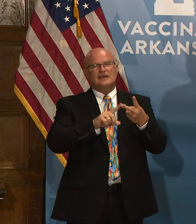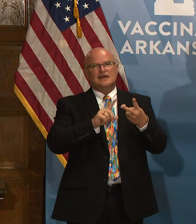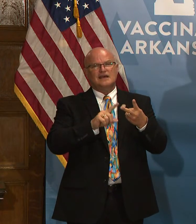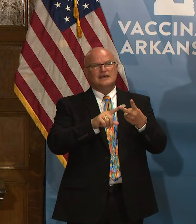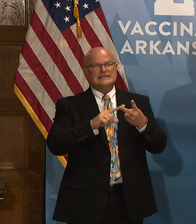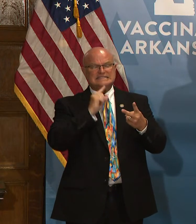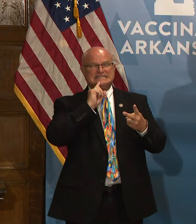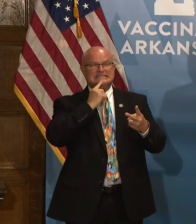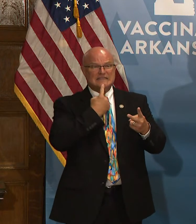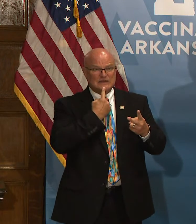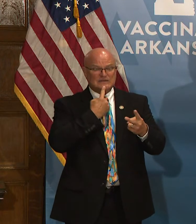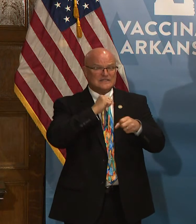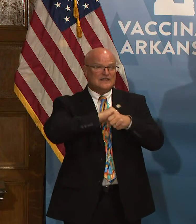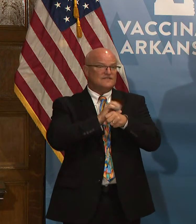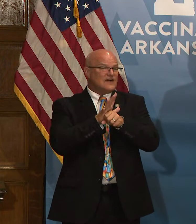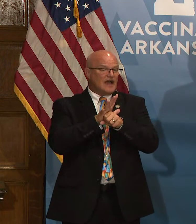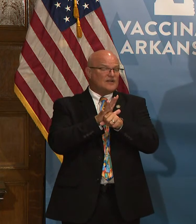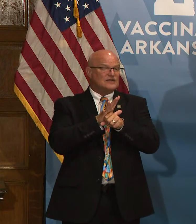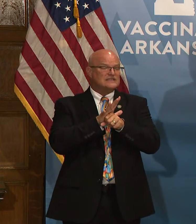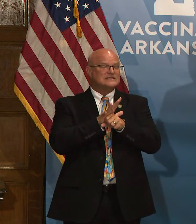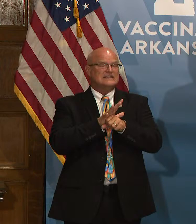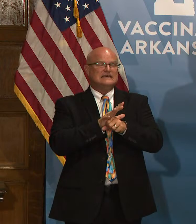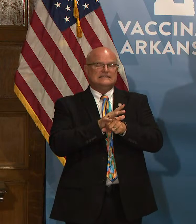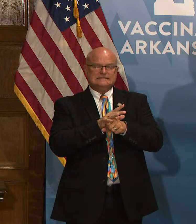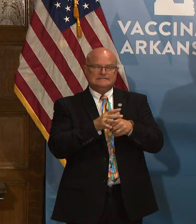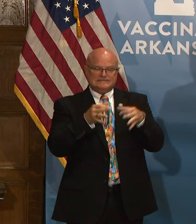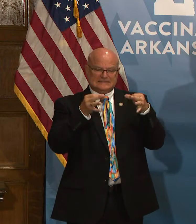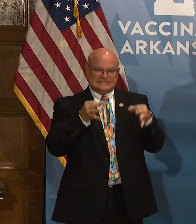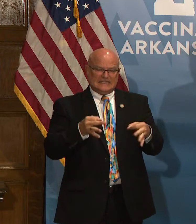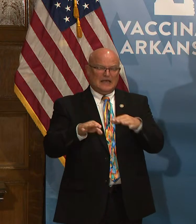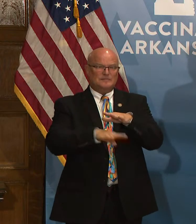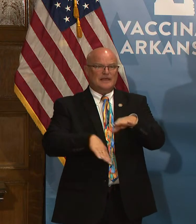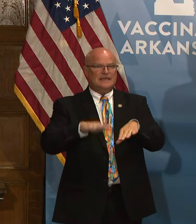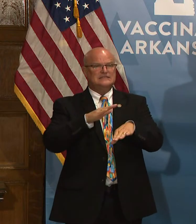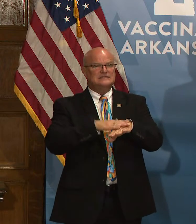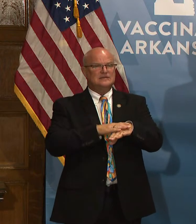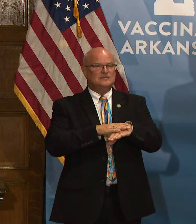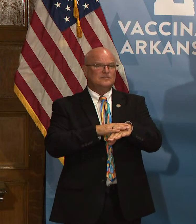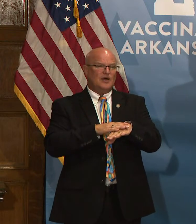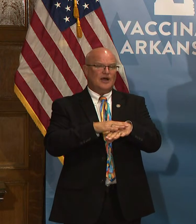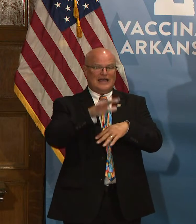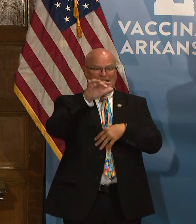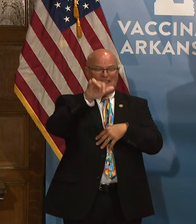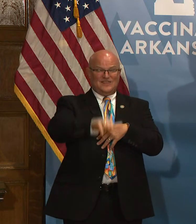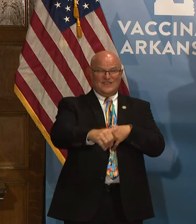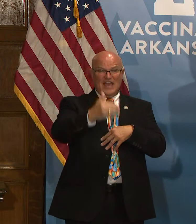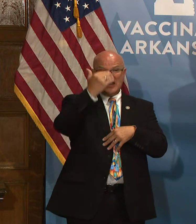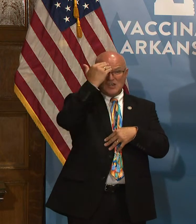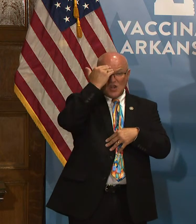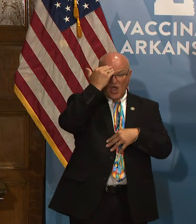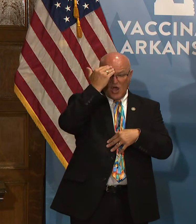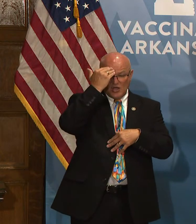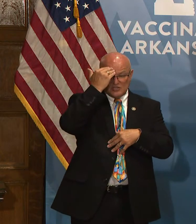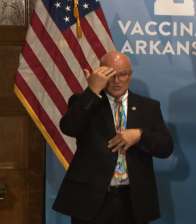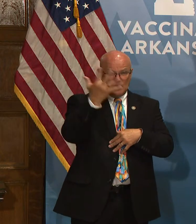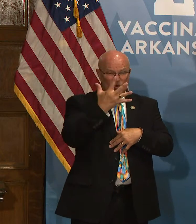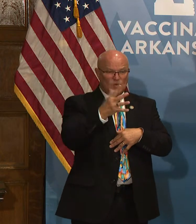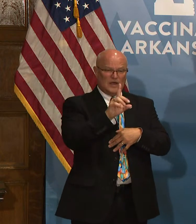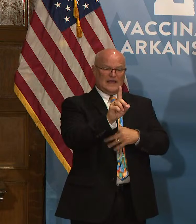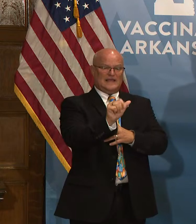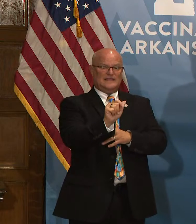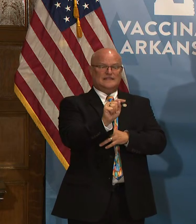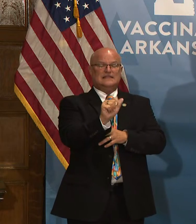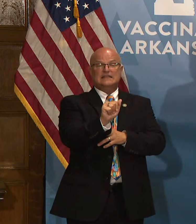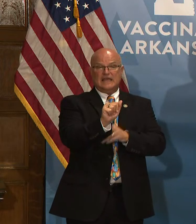the seriousness of the virus. You have to make decisions based upon that knowledge at whatever point that comes in.